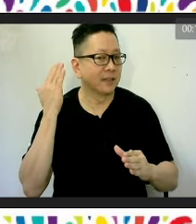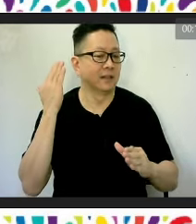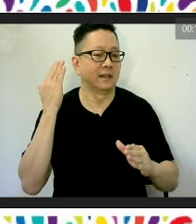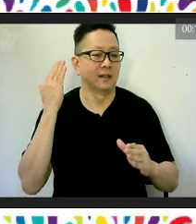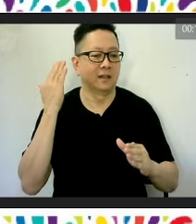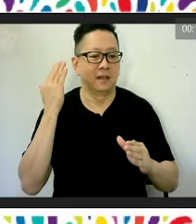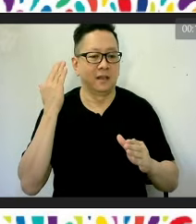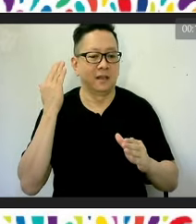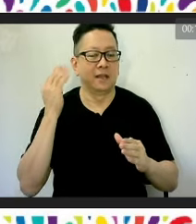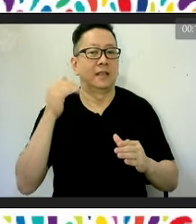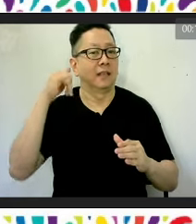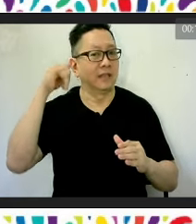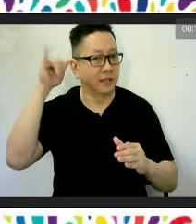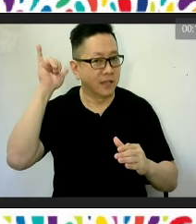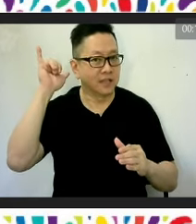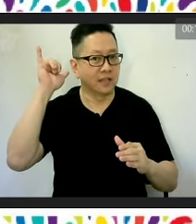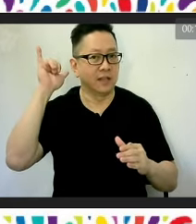did